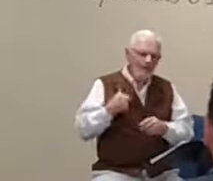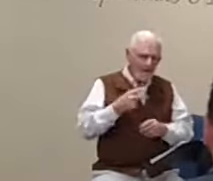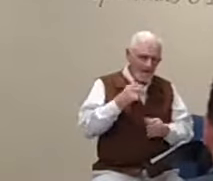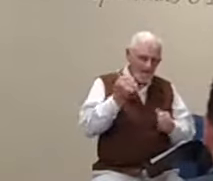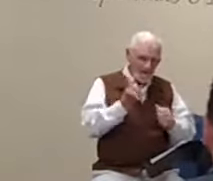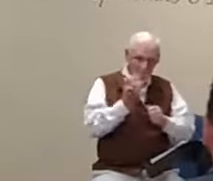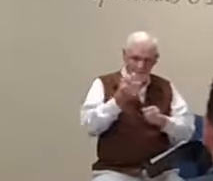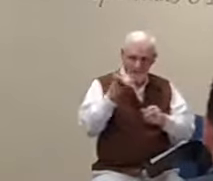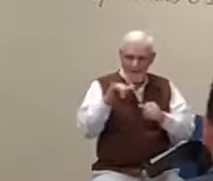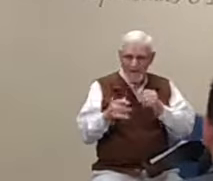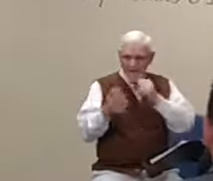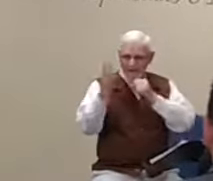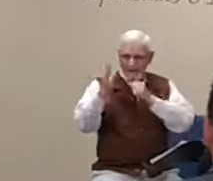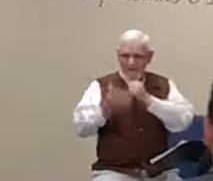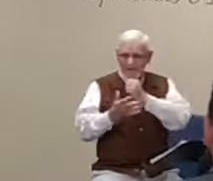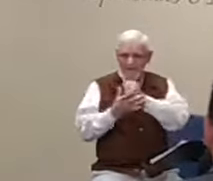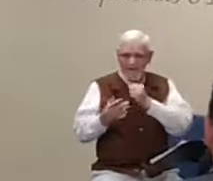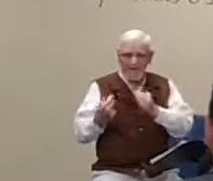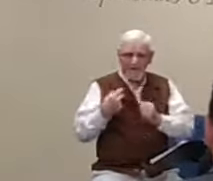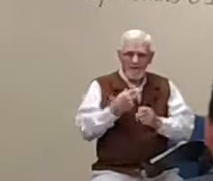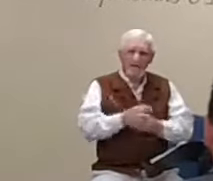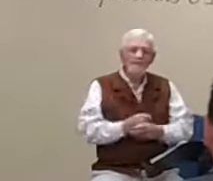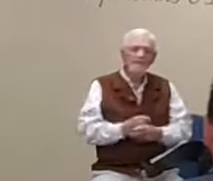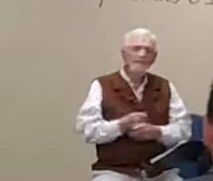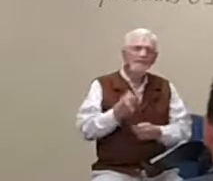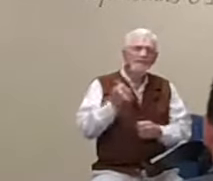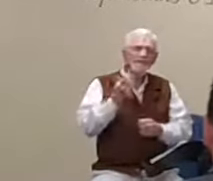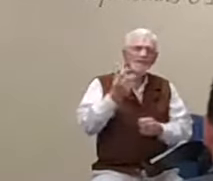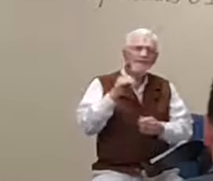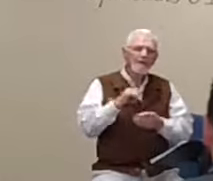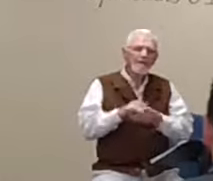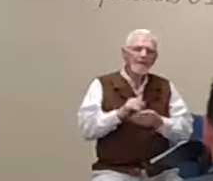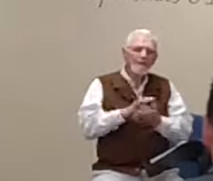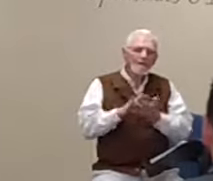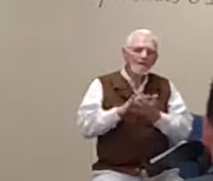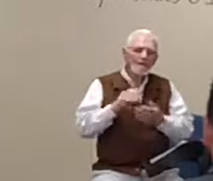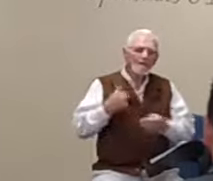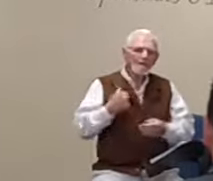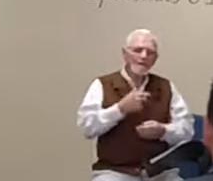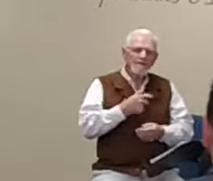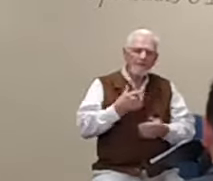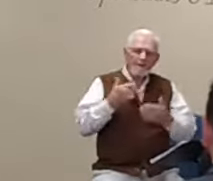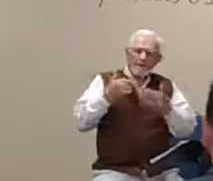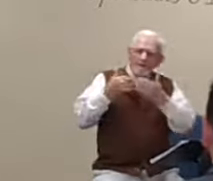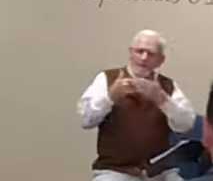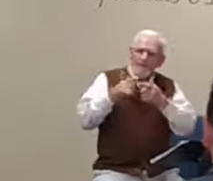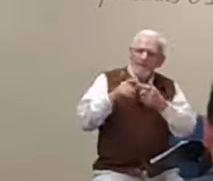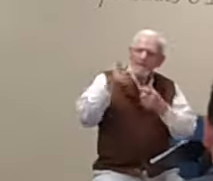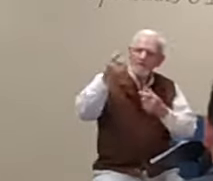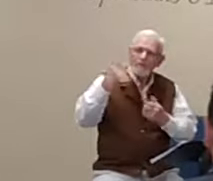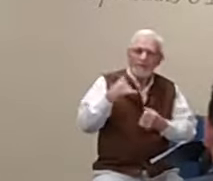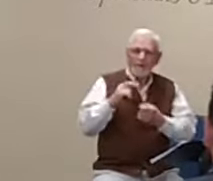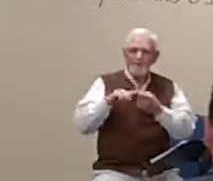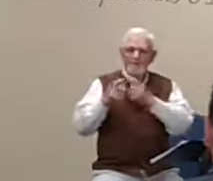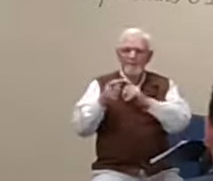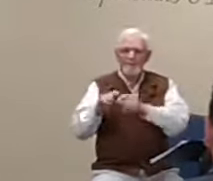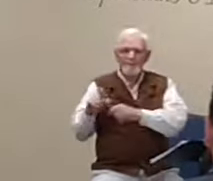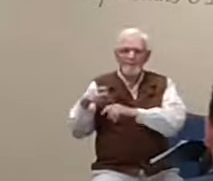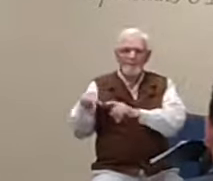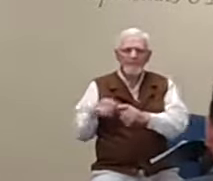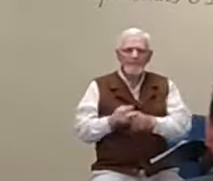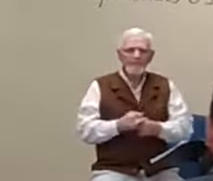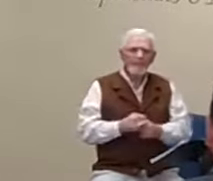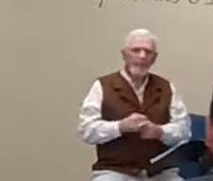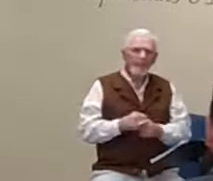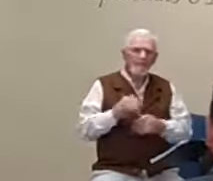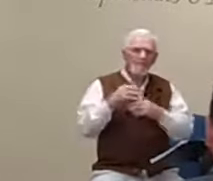Saved, and for everybody that is saved, Lord, that can still cleanse us and keep us close to you in our fellowship. Lord, I thank you for the